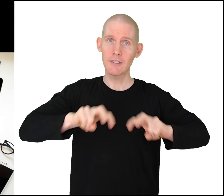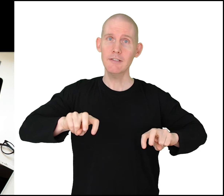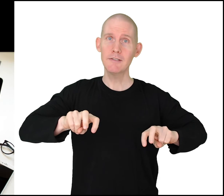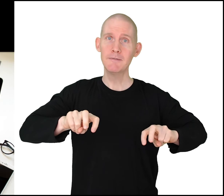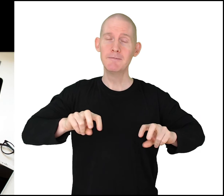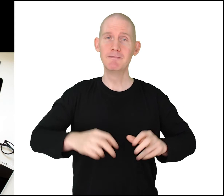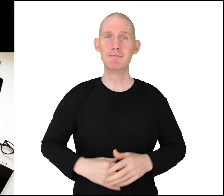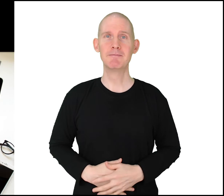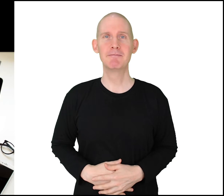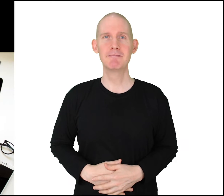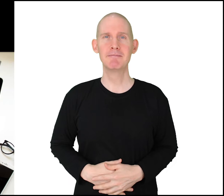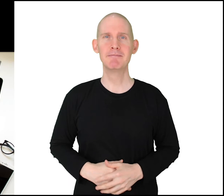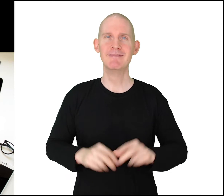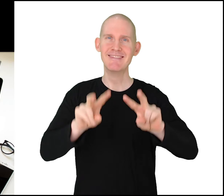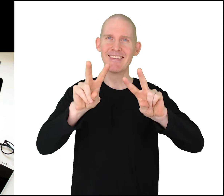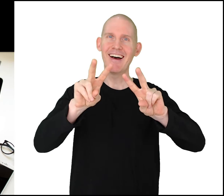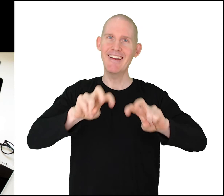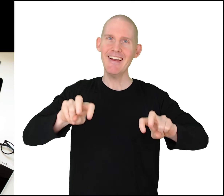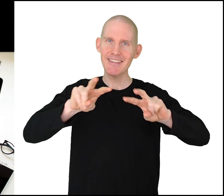Analysis.